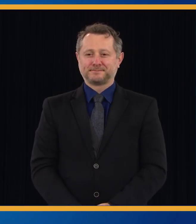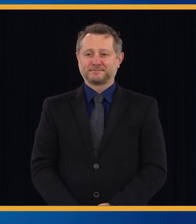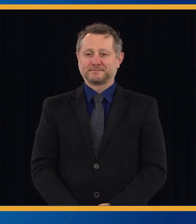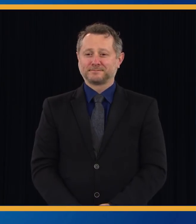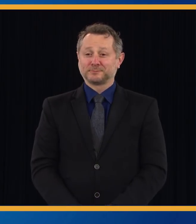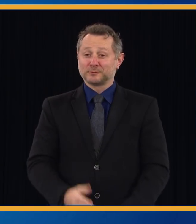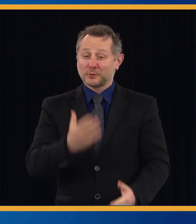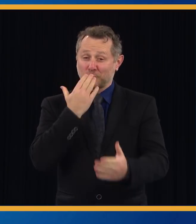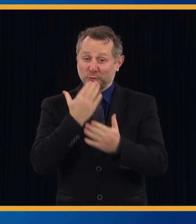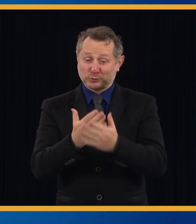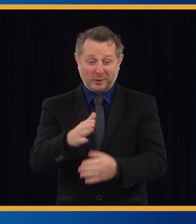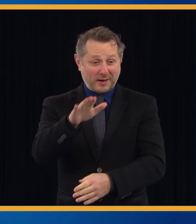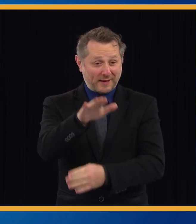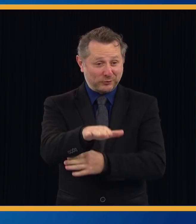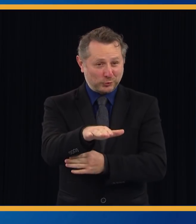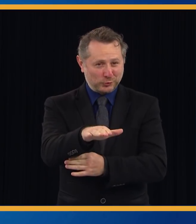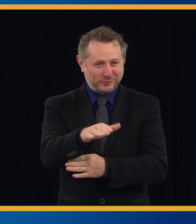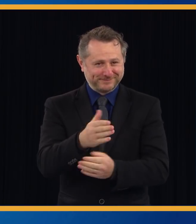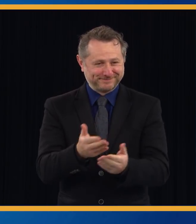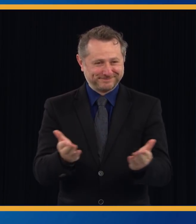Good afternoon, technically.